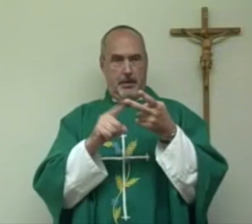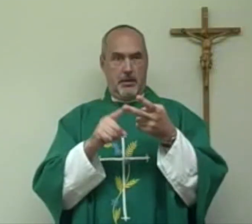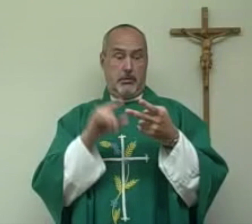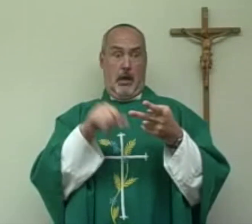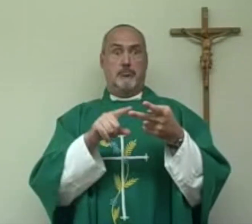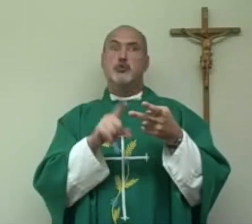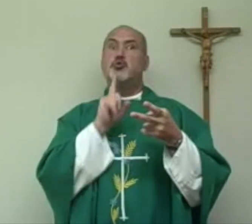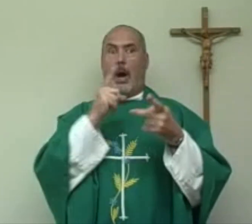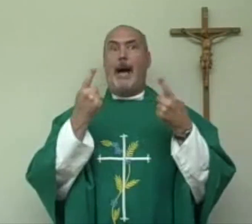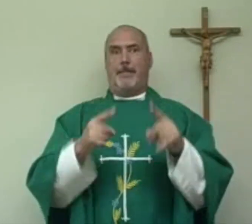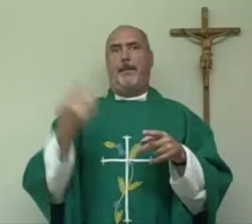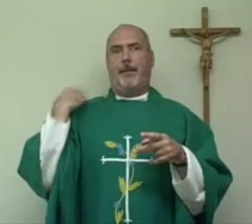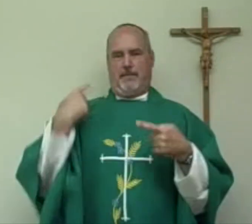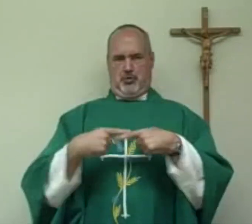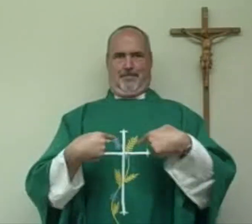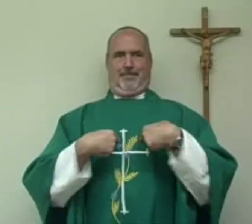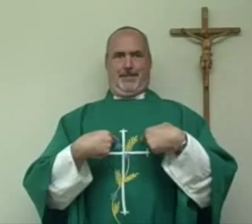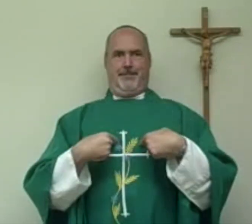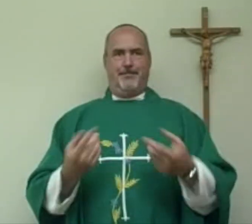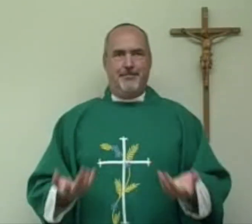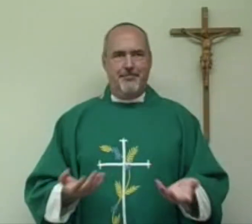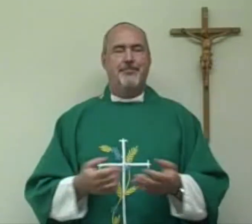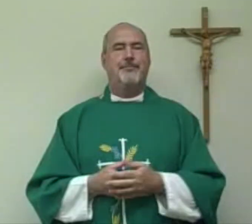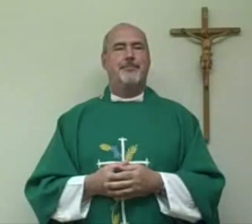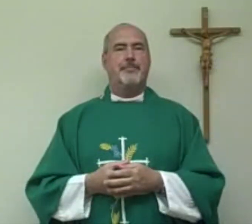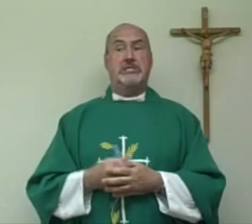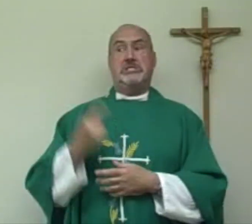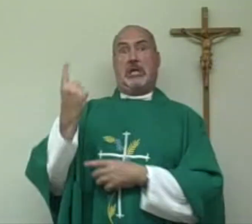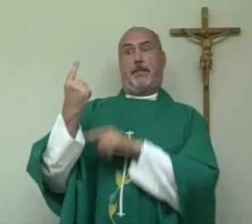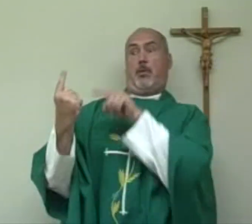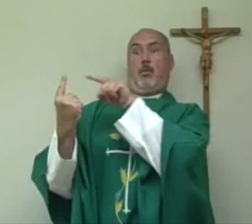lenience. Another example, and this actually happened to me once.